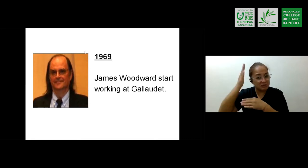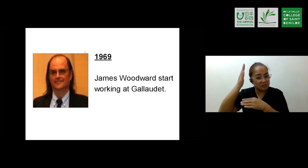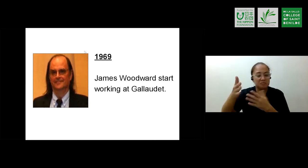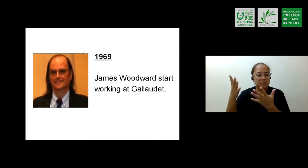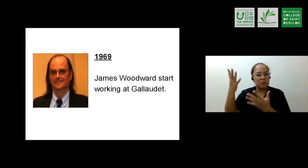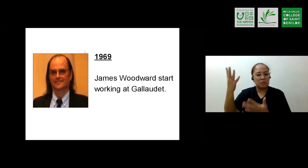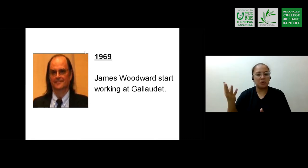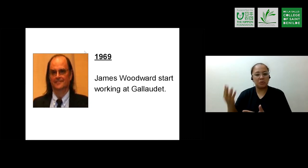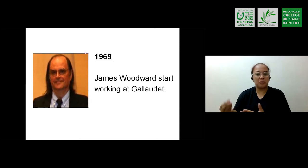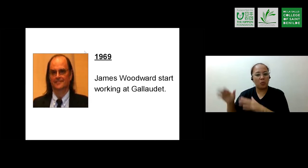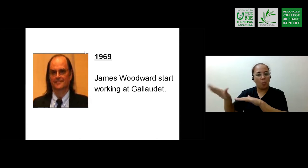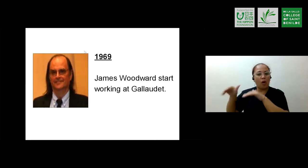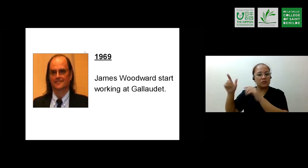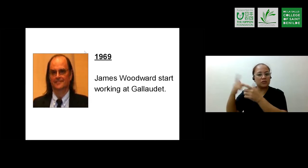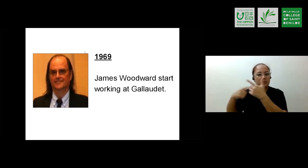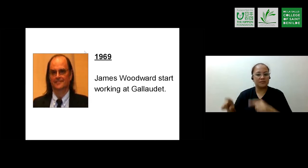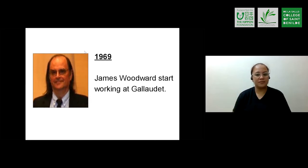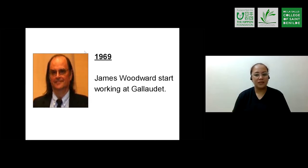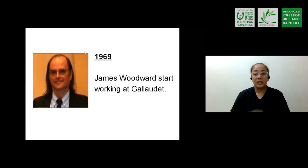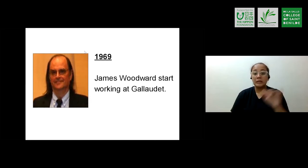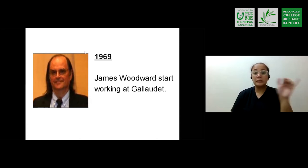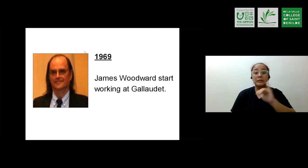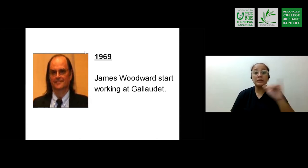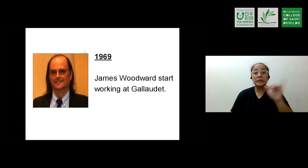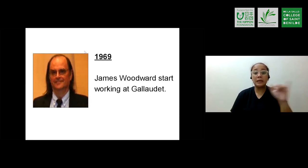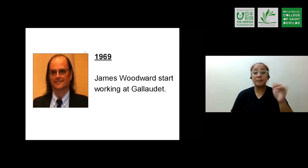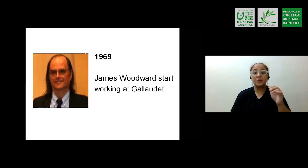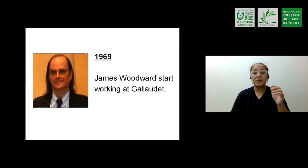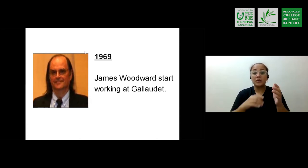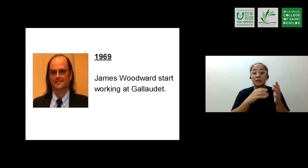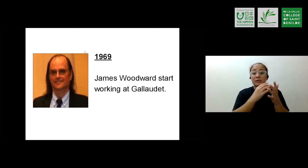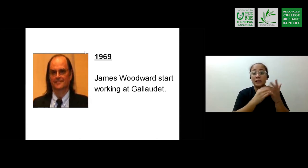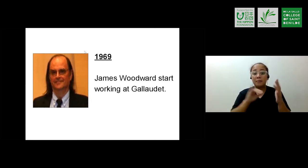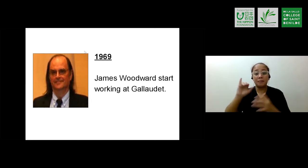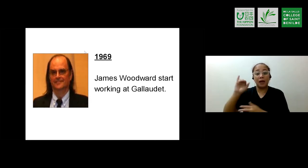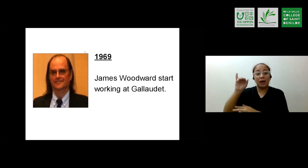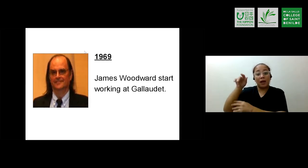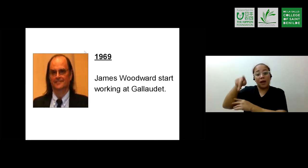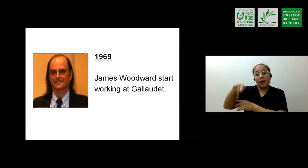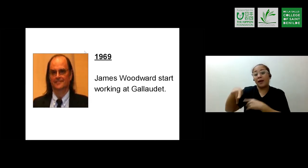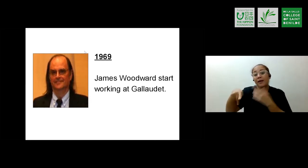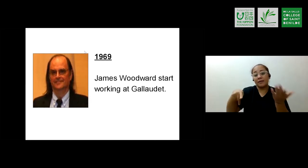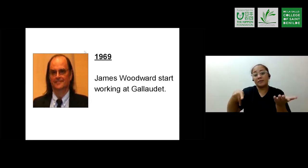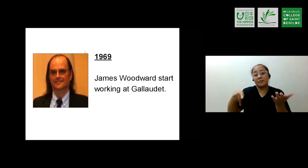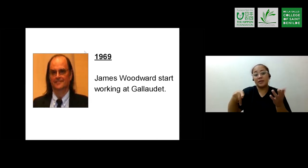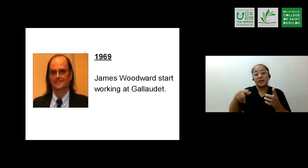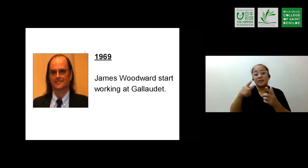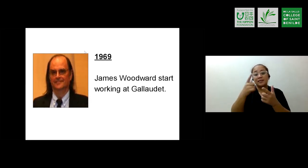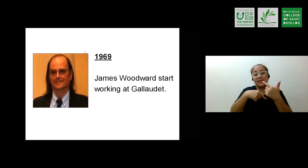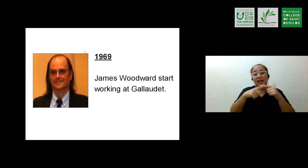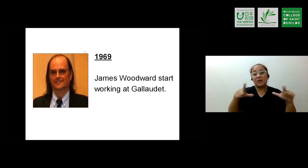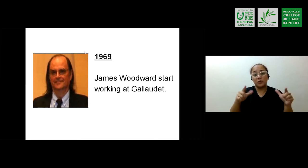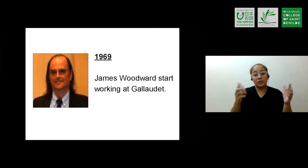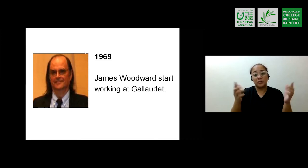Okay. Similar to what happened in some of the indigenous sign languages in the Philippines.